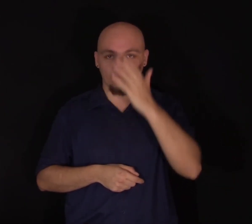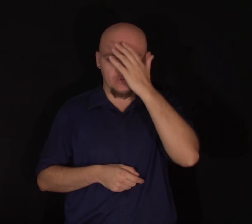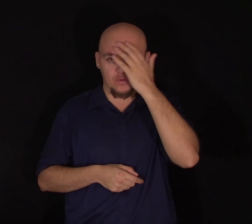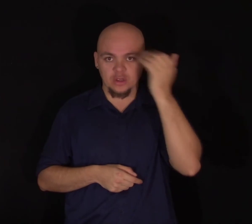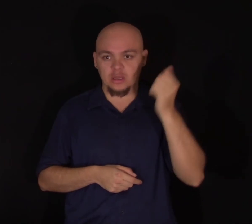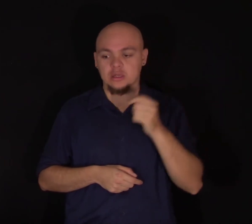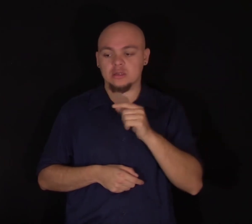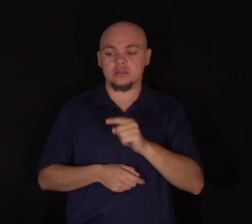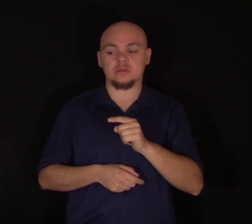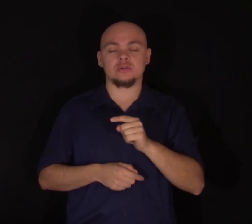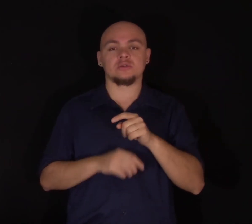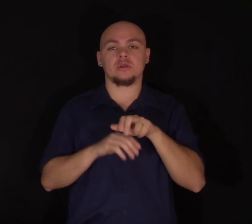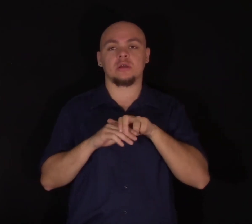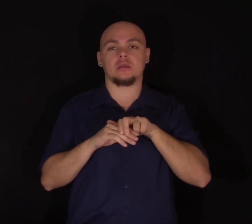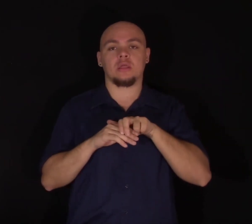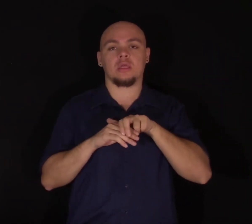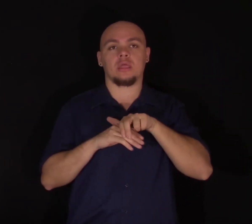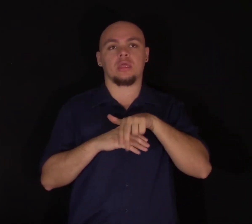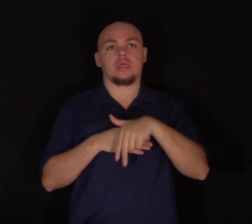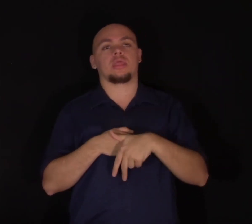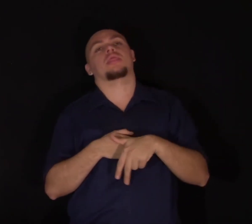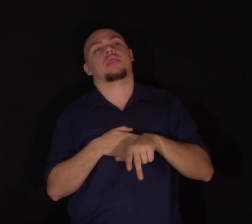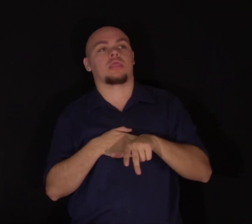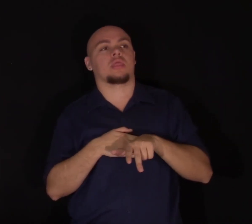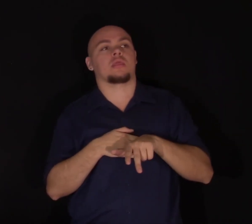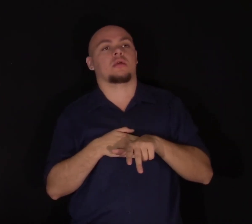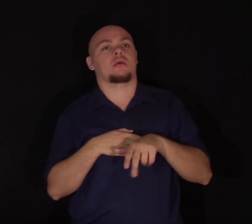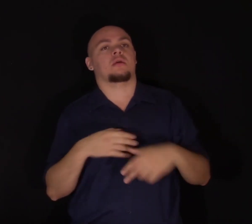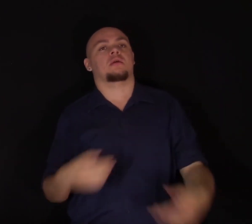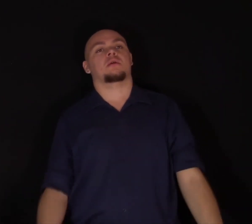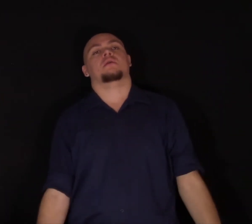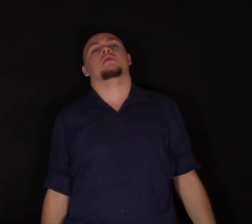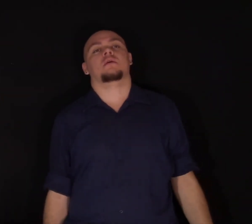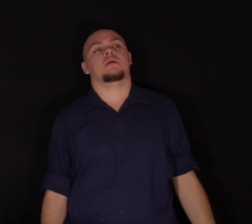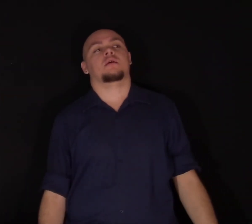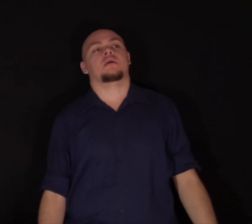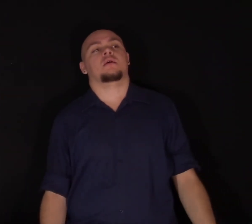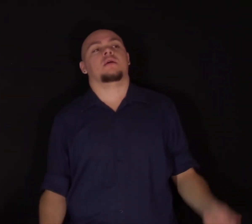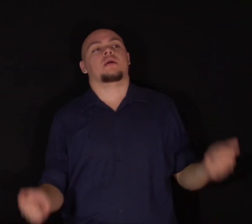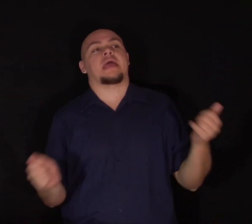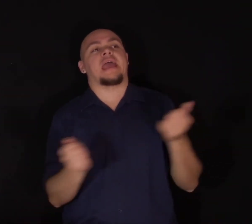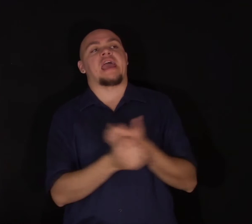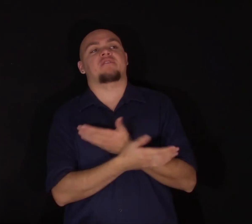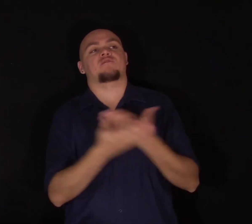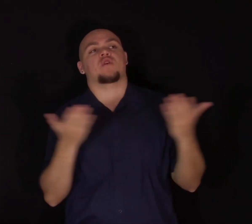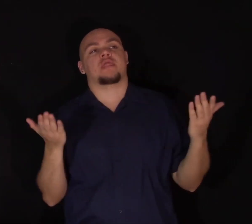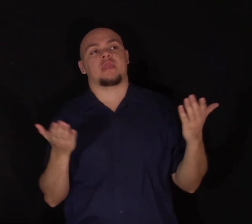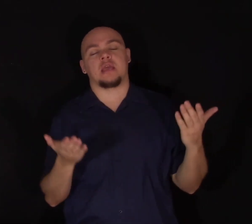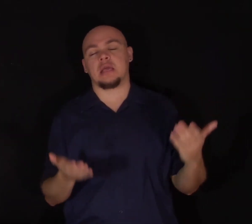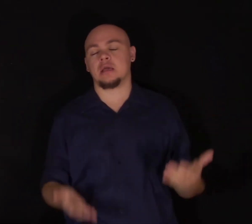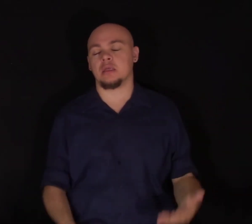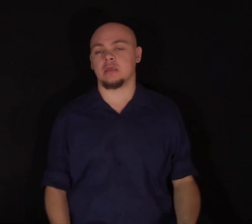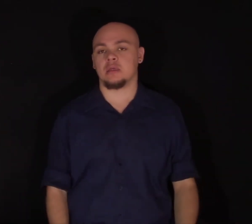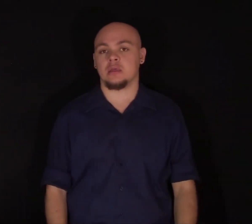she slid down the wall, fully exhausted, and said, "Everything